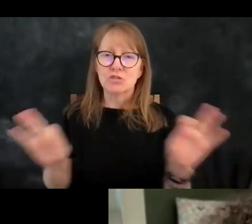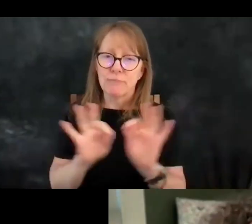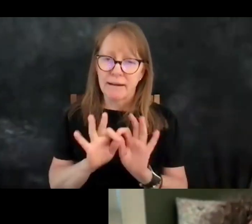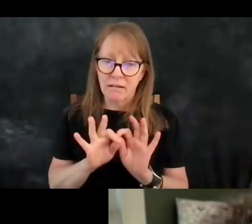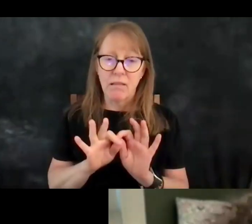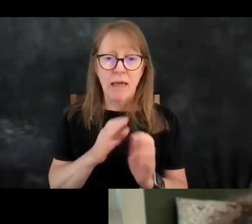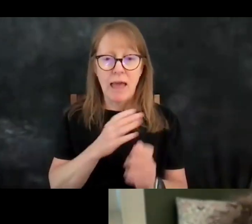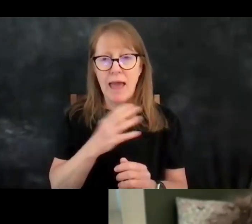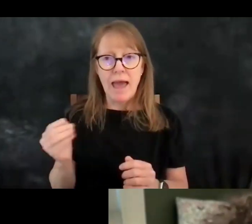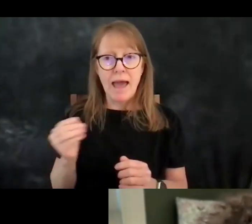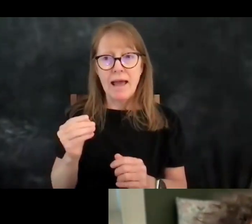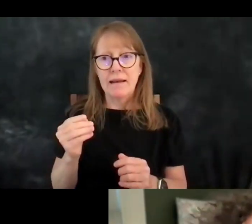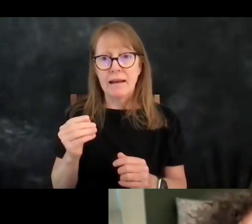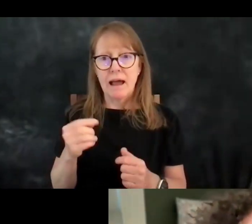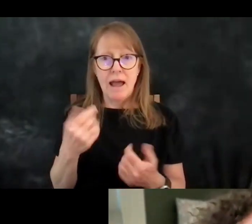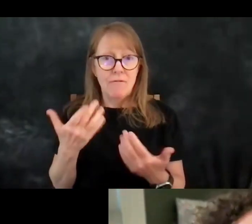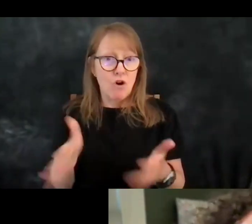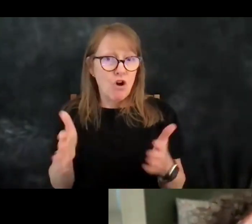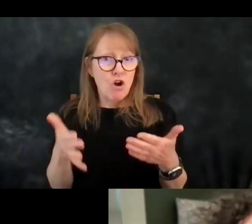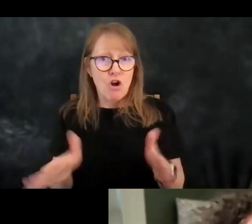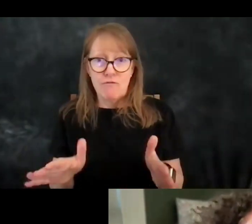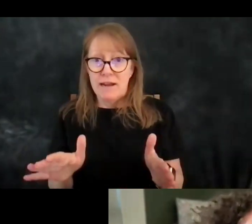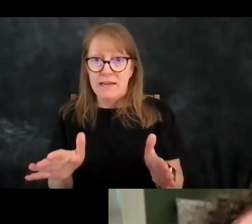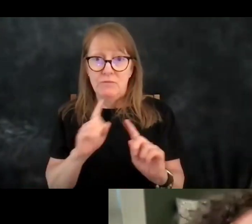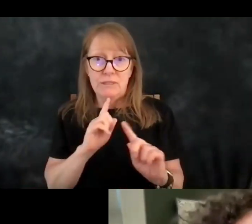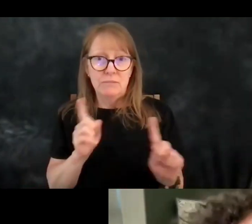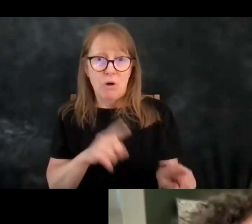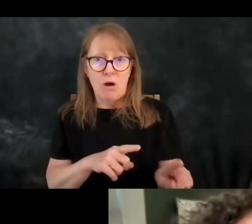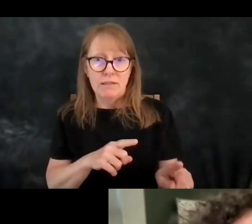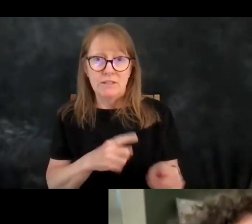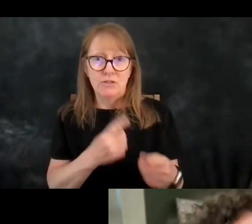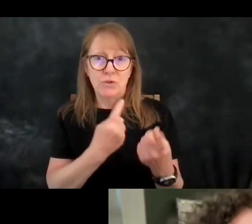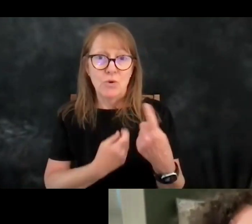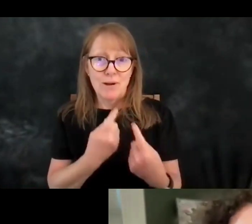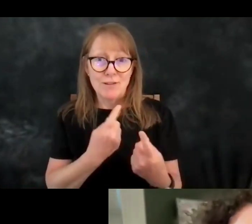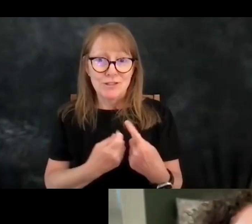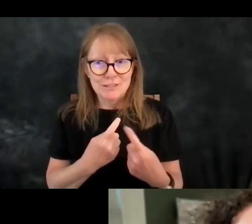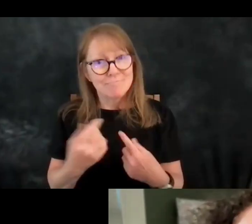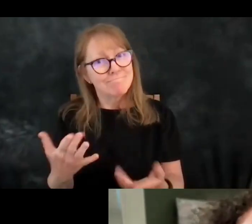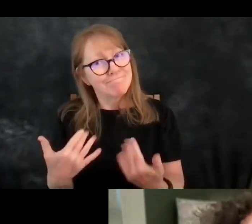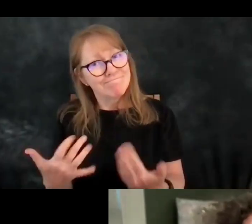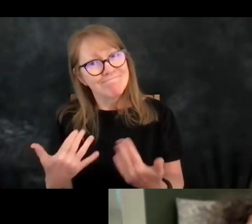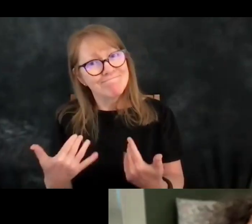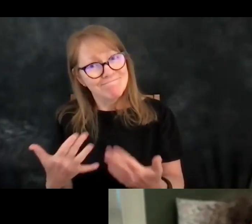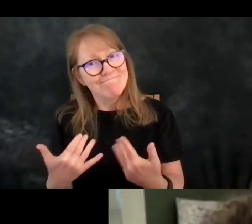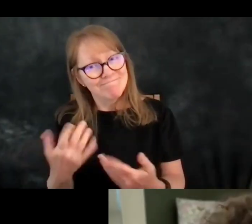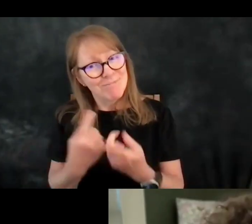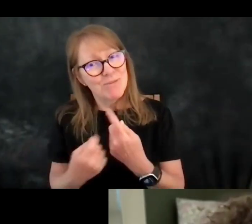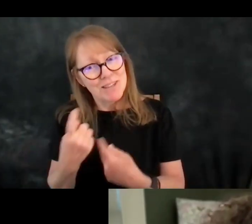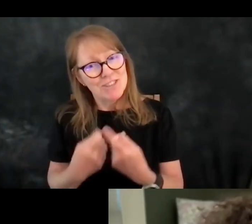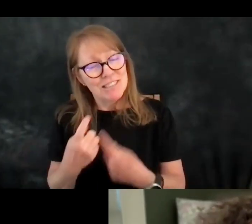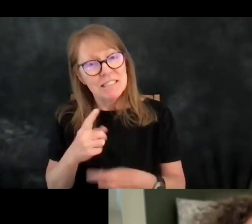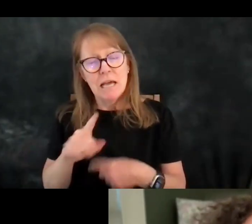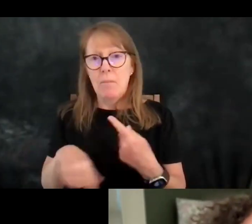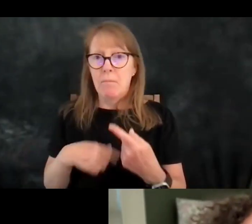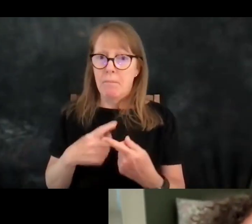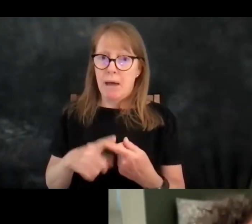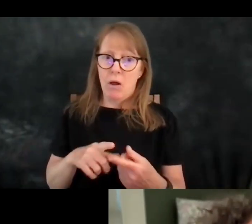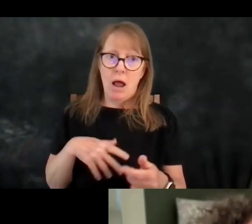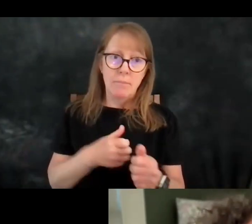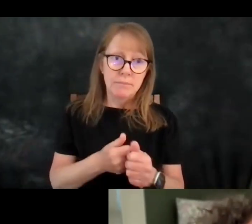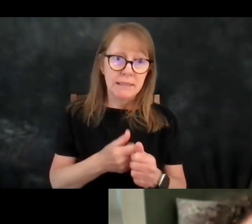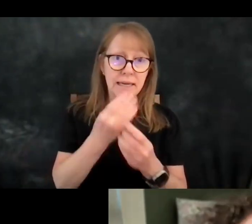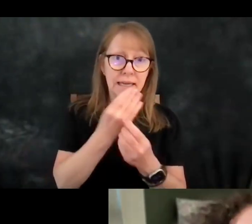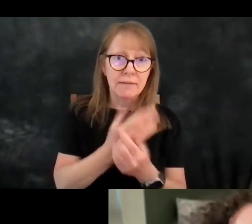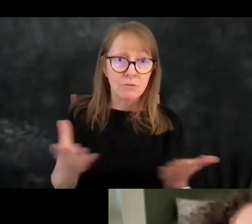I already responded to a question in the Q&A, so please keep the questions coming around updating information on